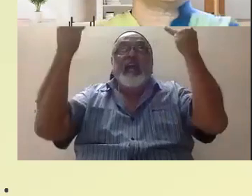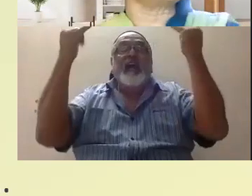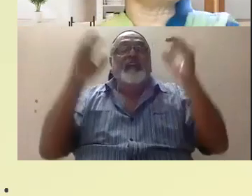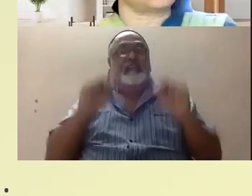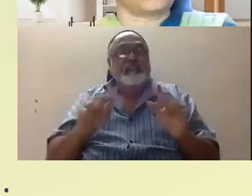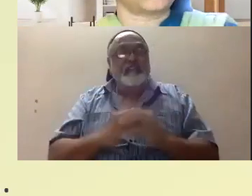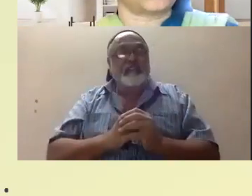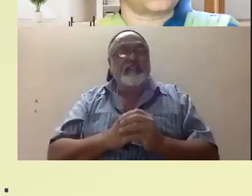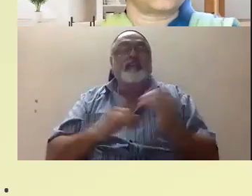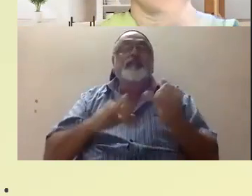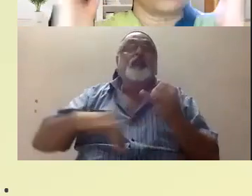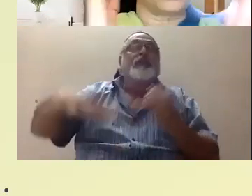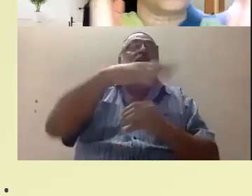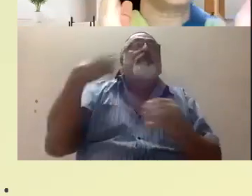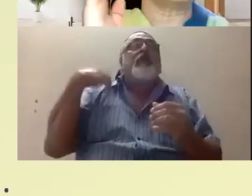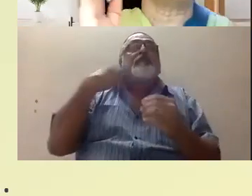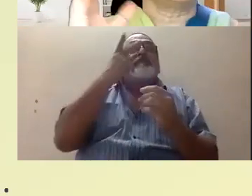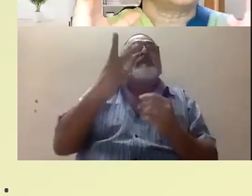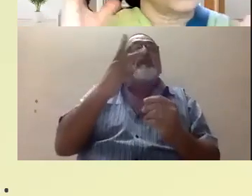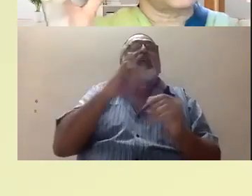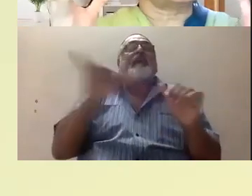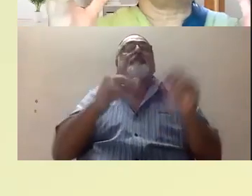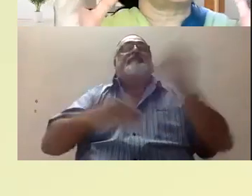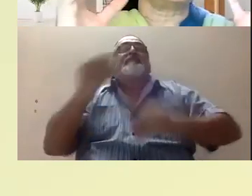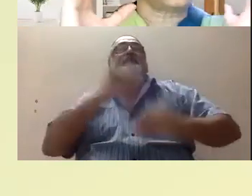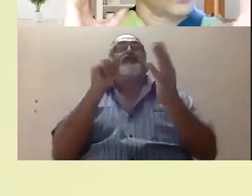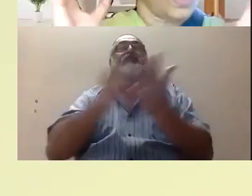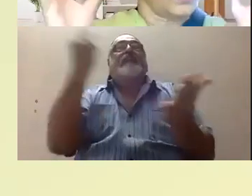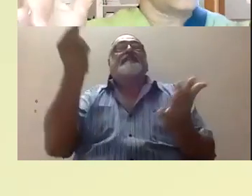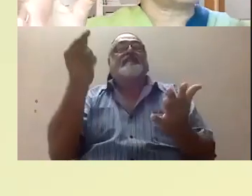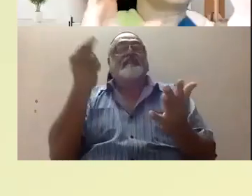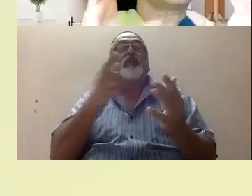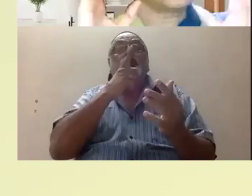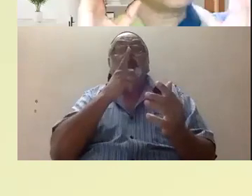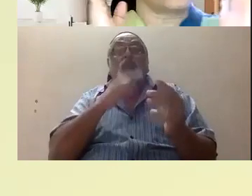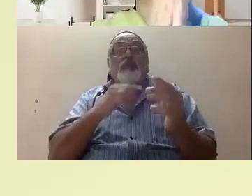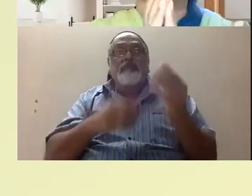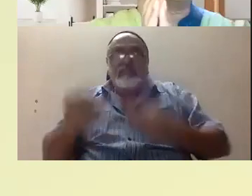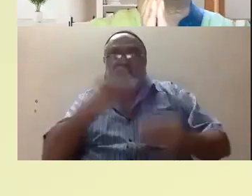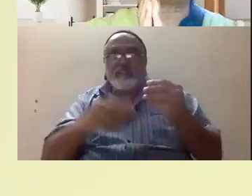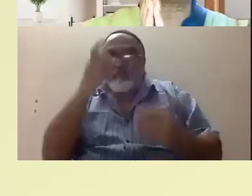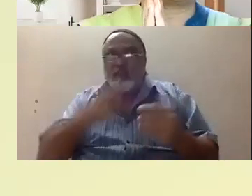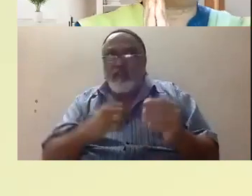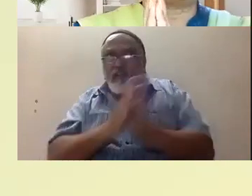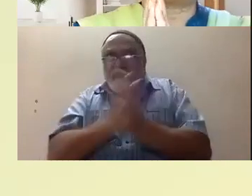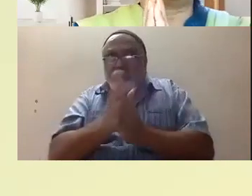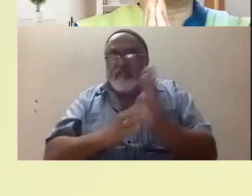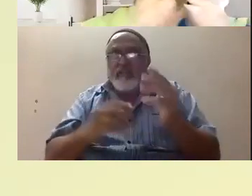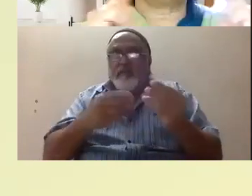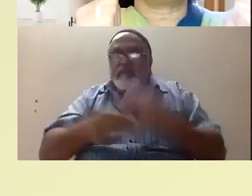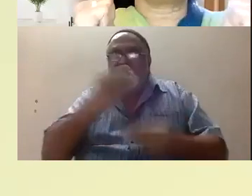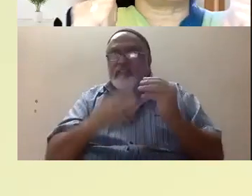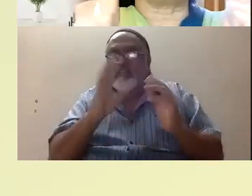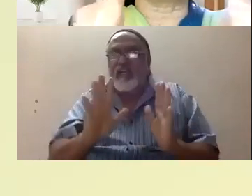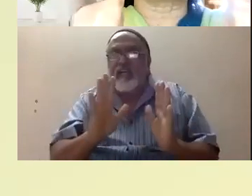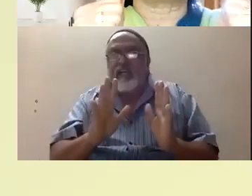as a business opportunity. So the person who is an entrepreneur, the unreasonable person, should say, this is troubling me, I